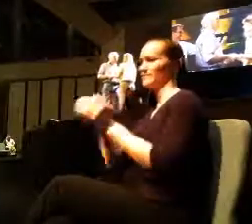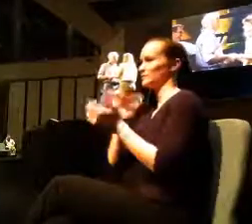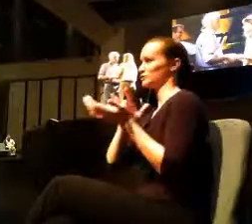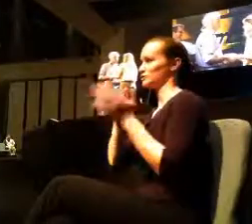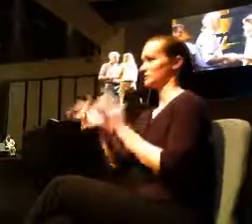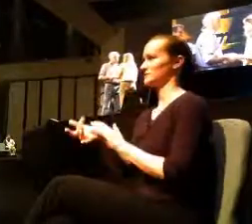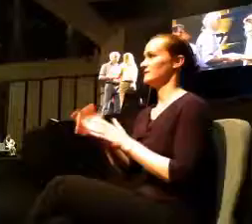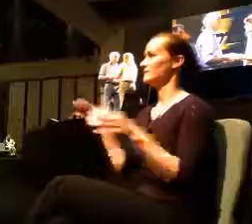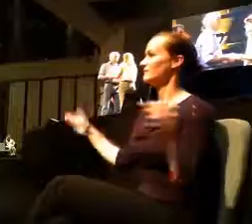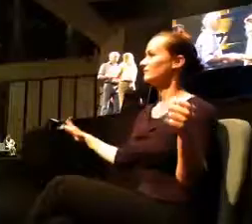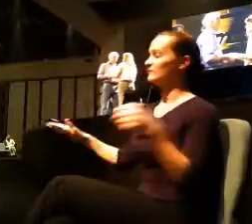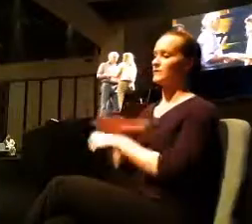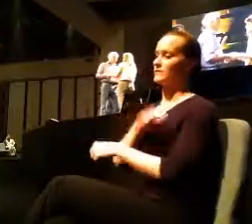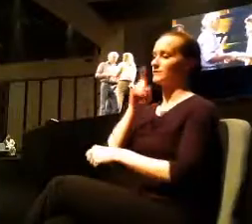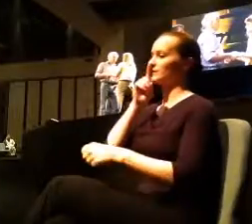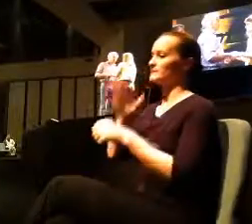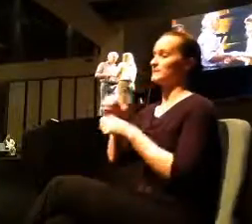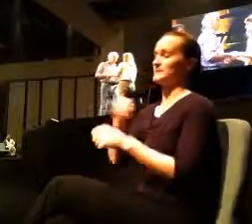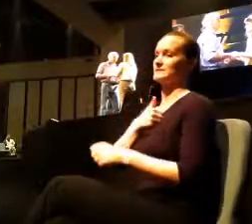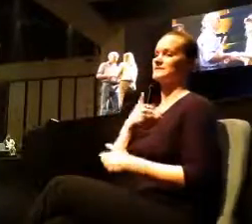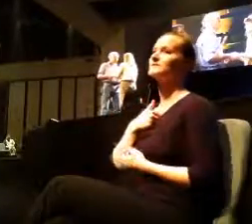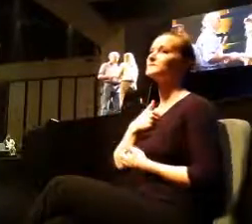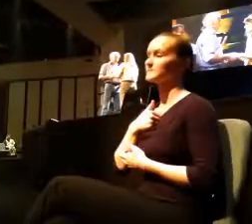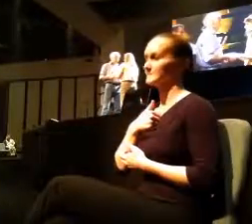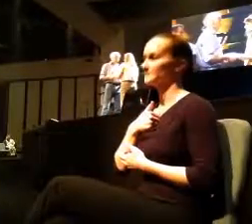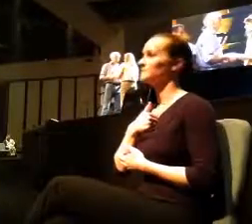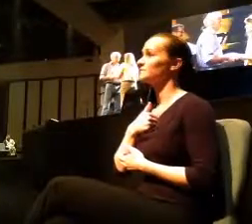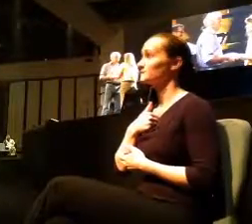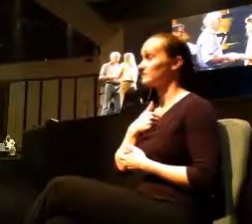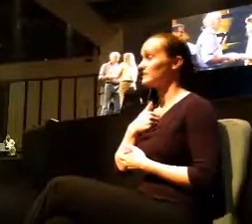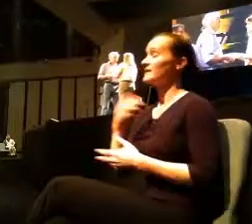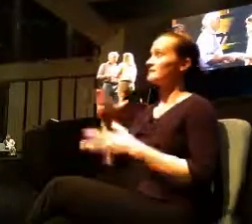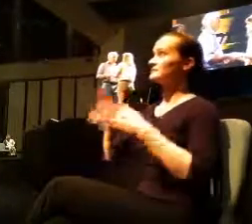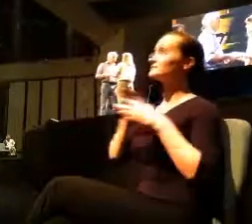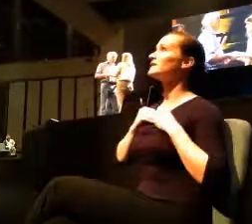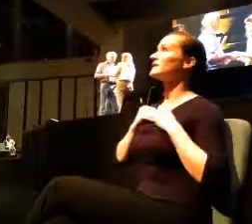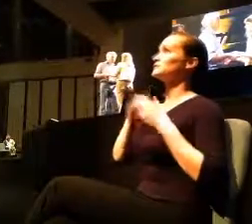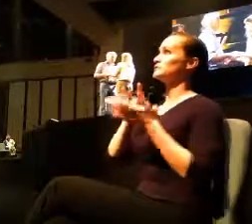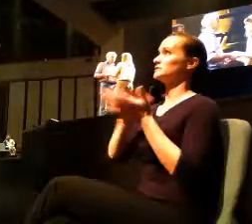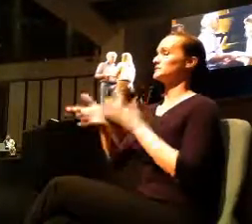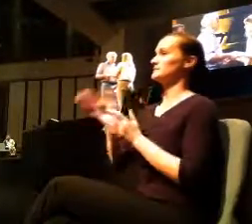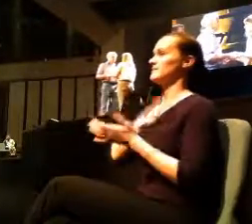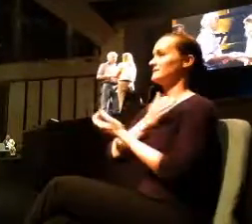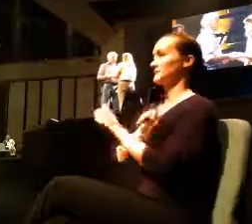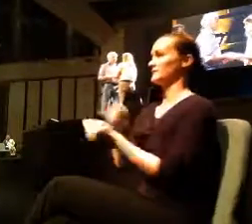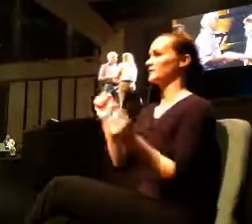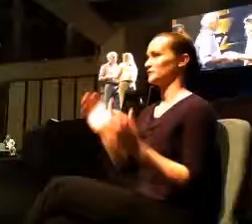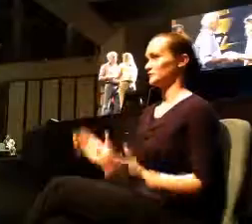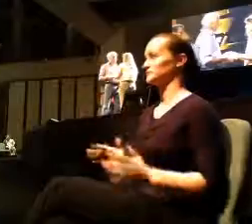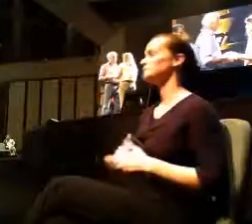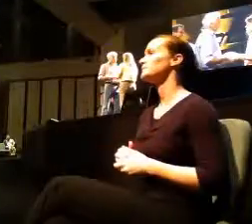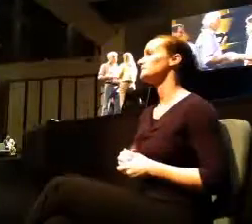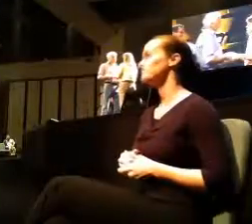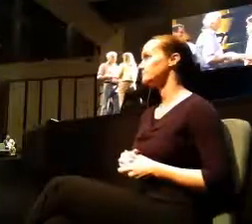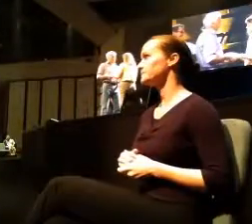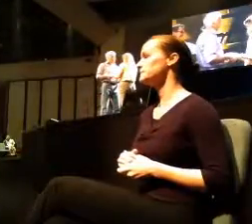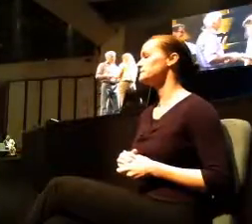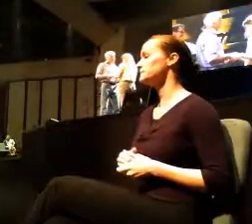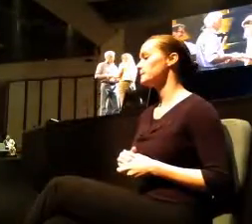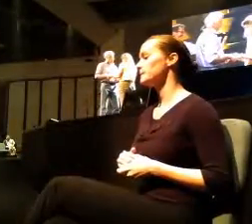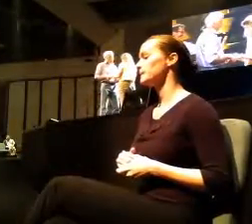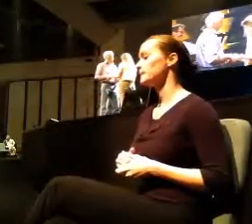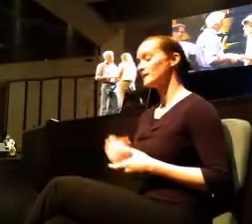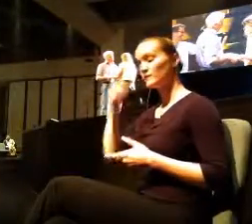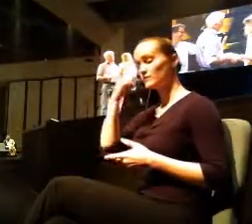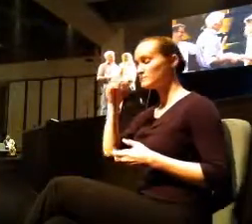commit myself and accept Jesus as my Lord and Savior. And